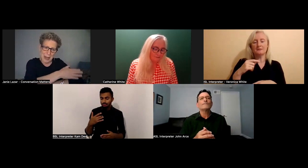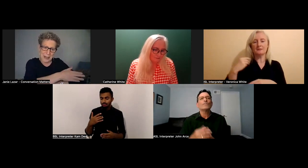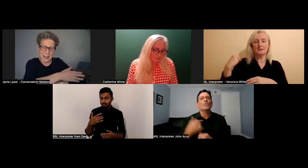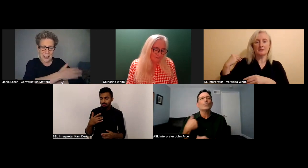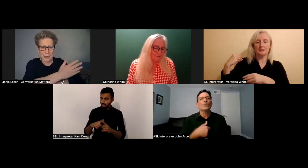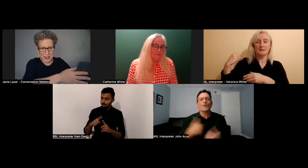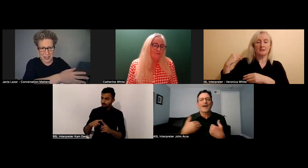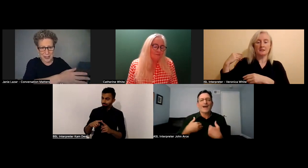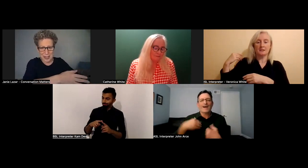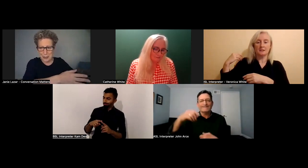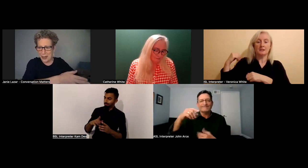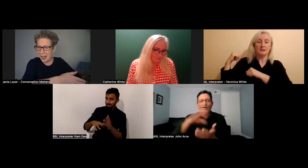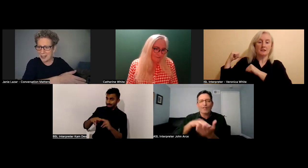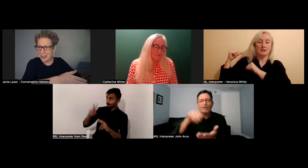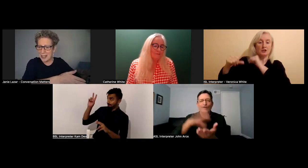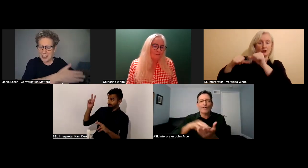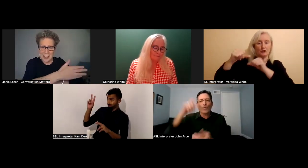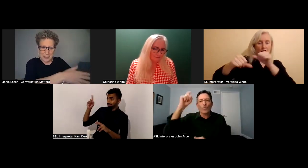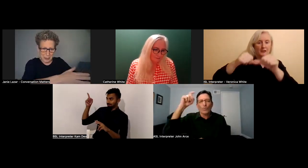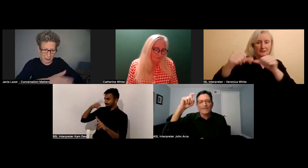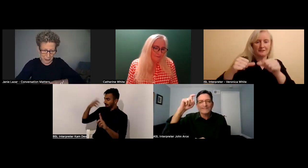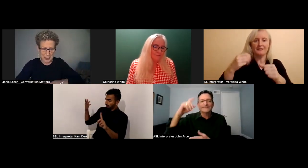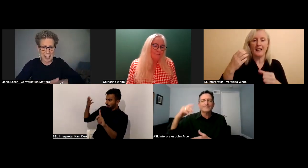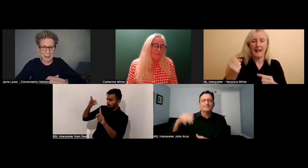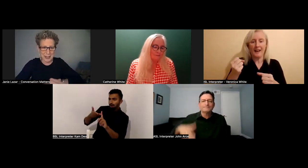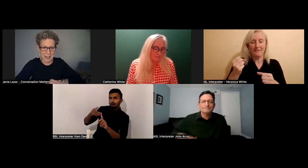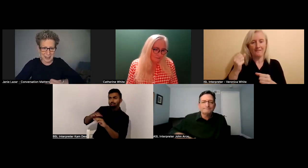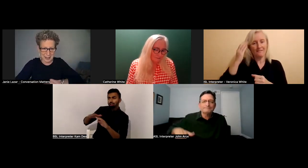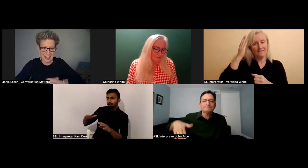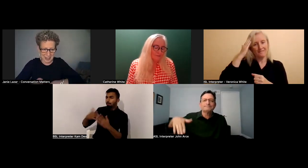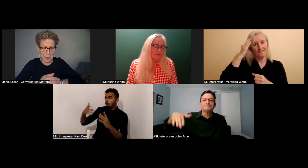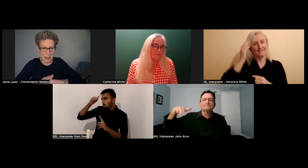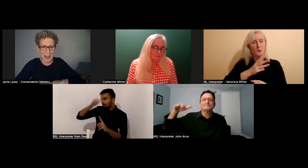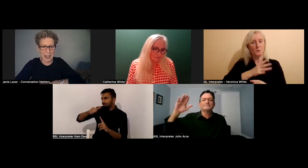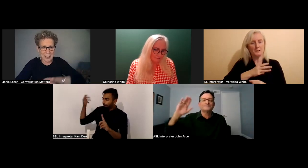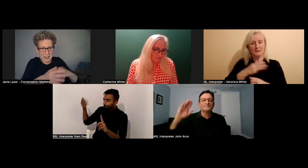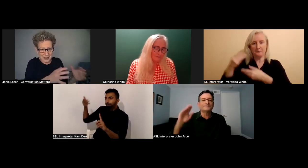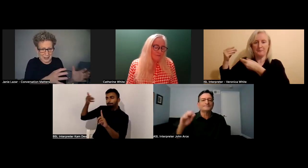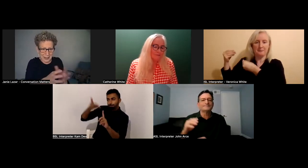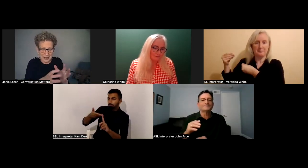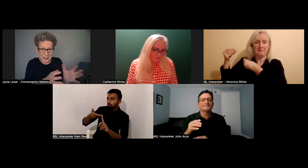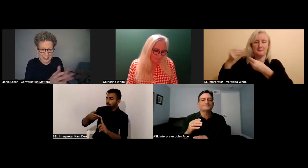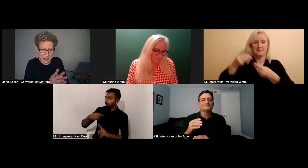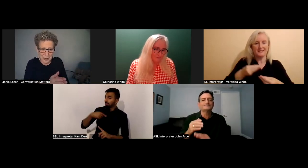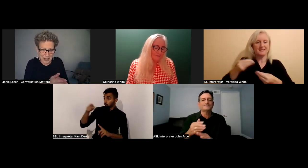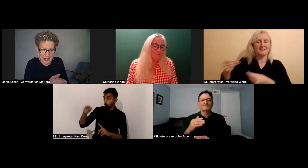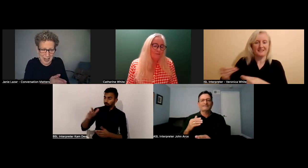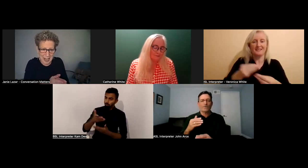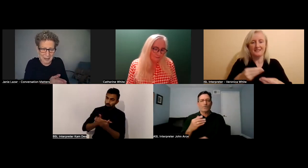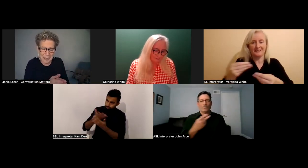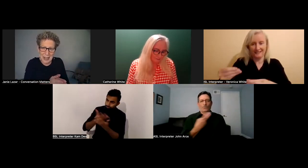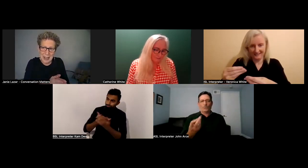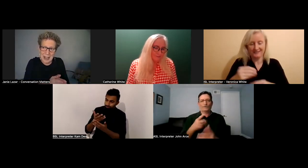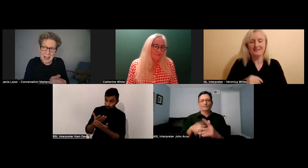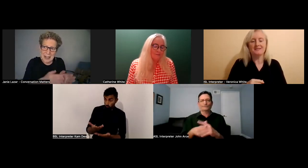the past conversations that we've had before we came to this, and you and I talking